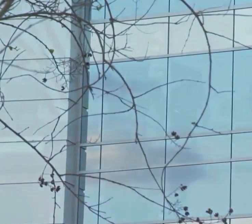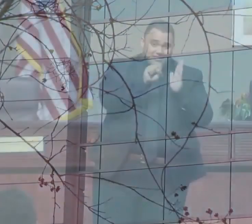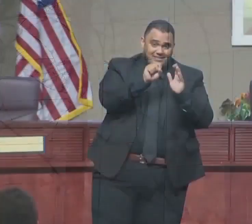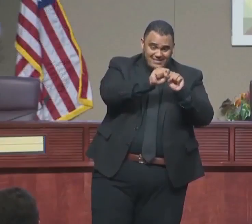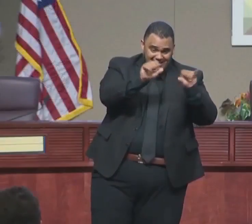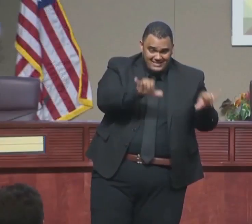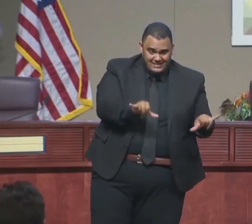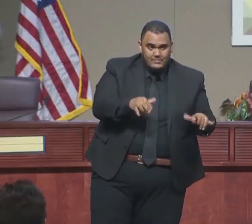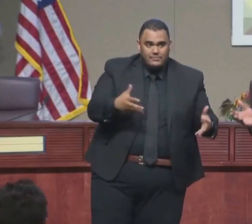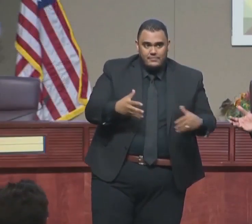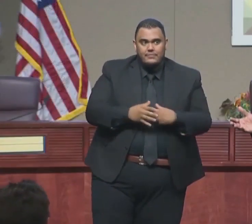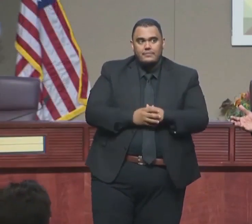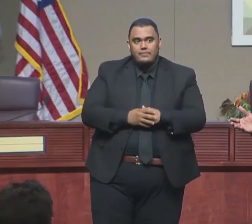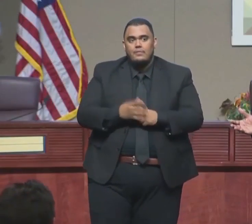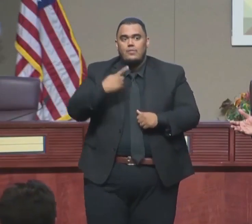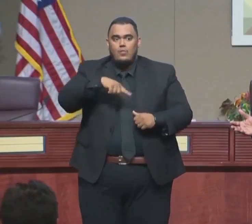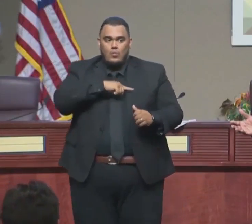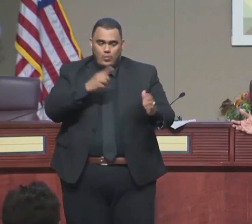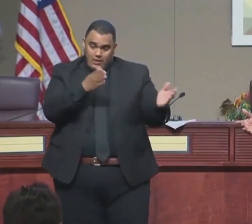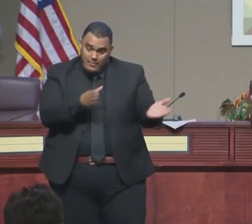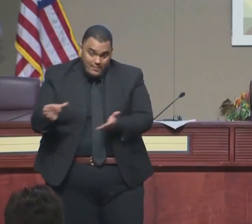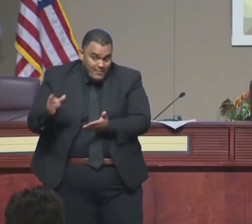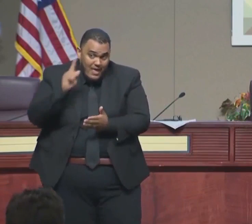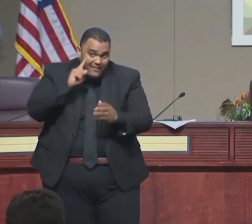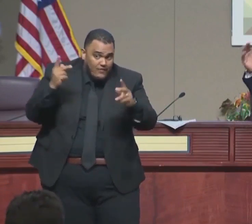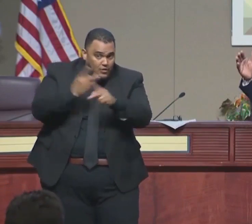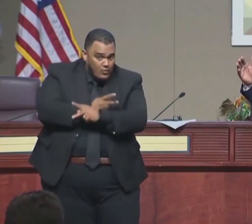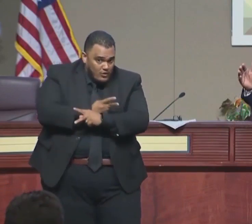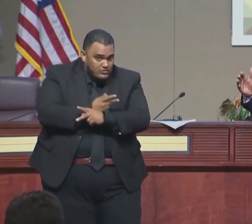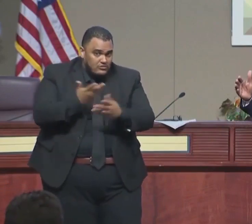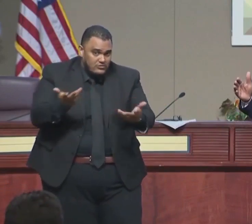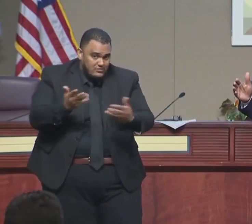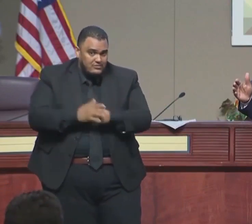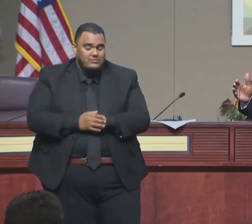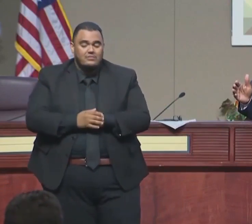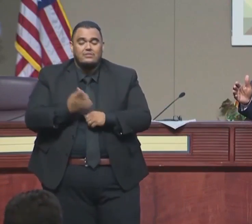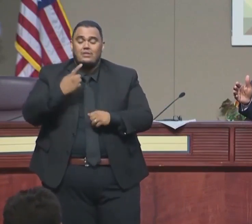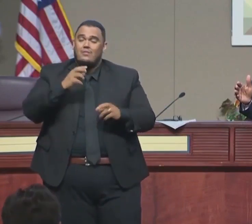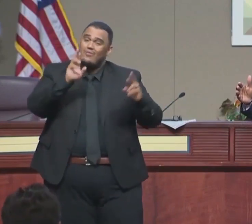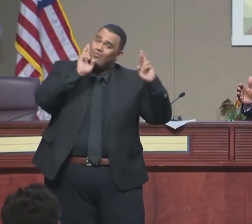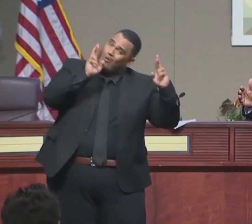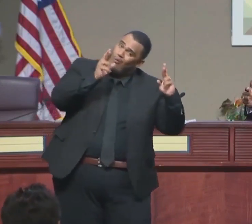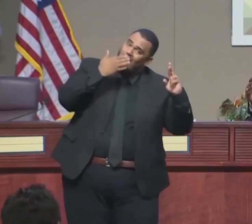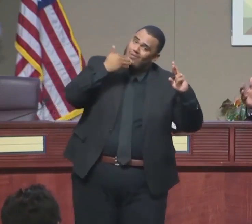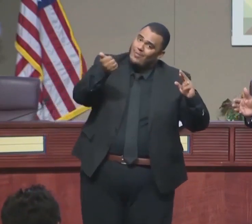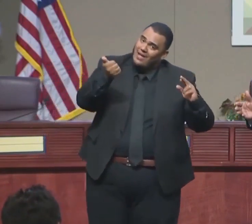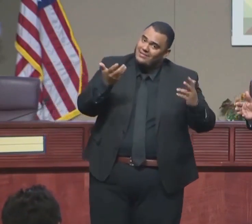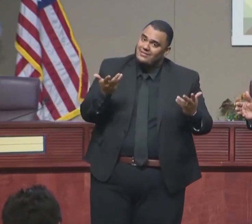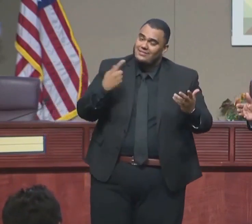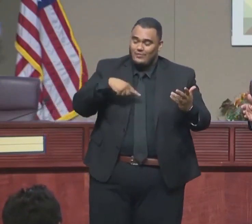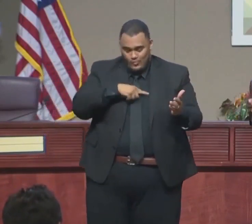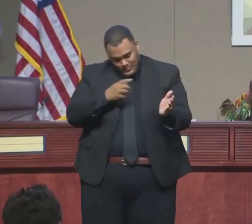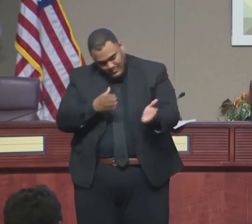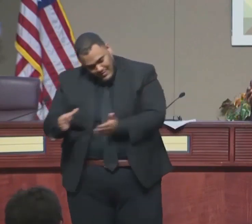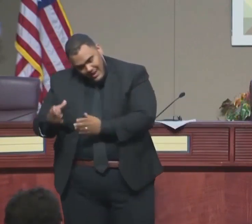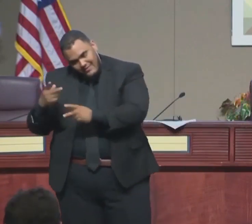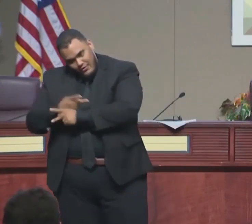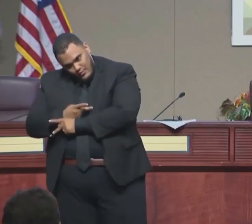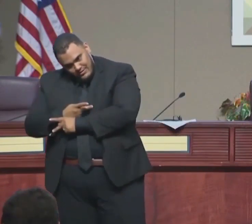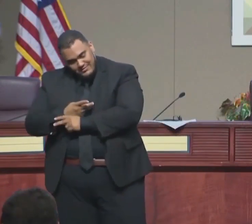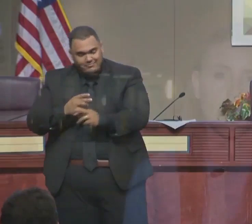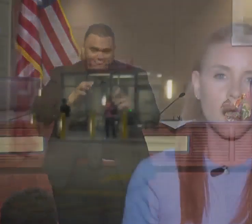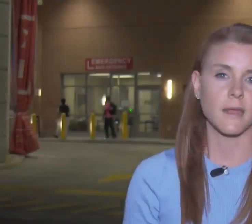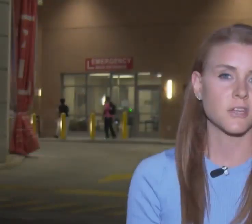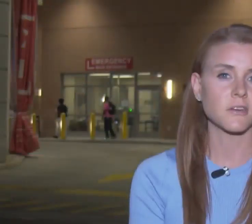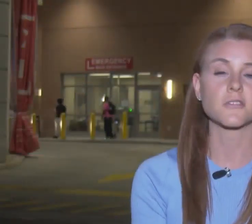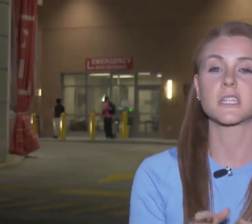time. We're planning for the worst, but we hope for the best. We're planning for the worst, but hoping for